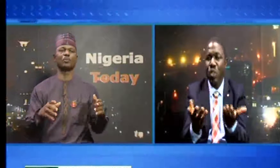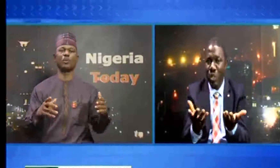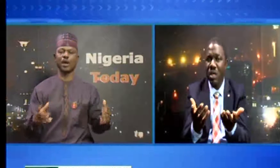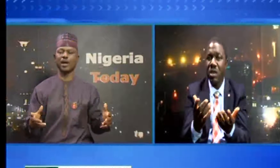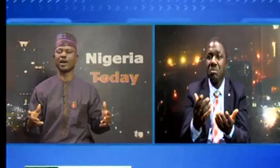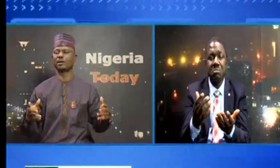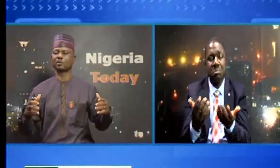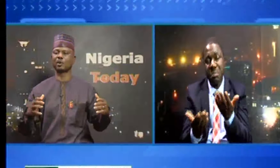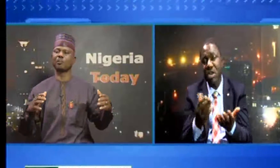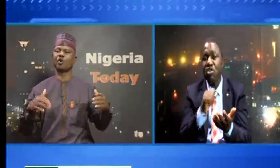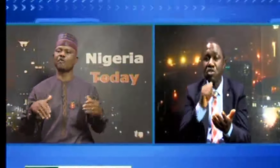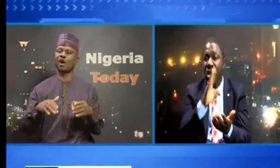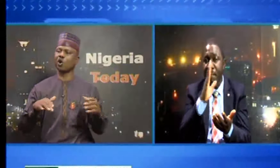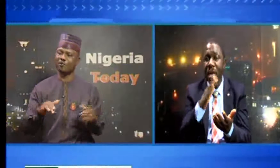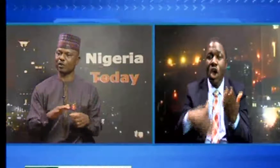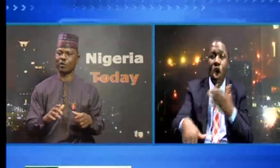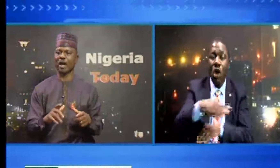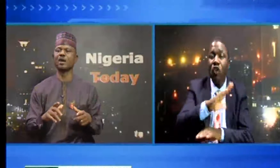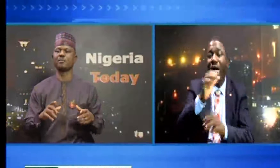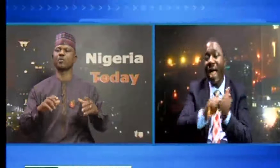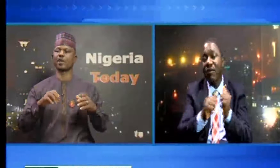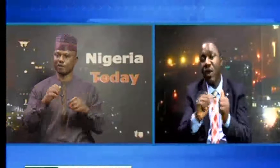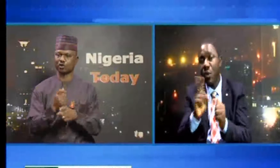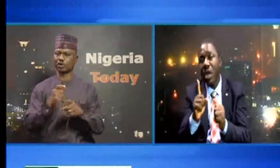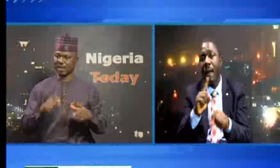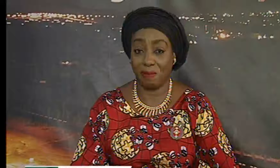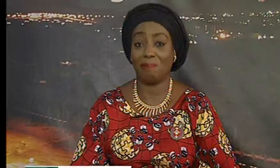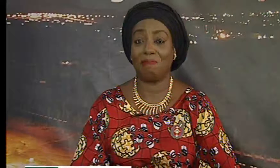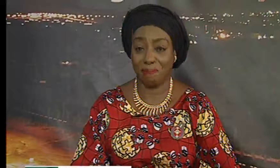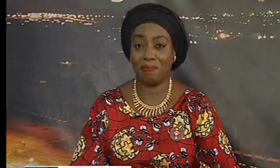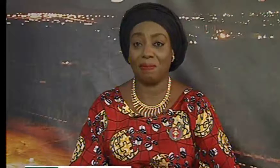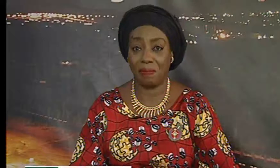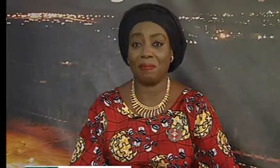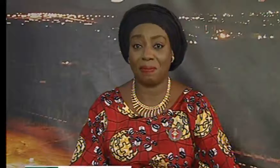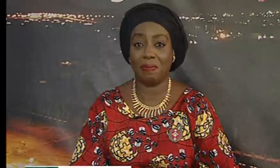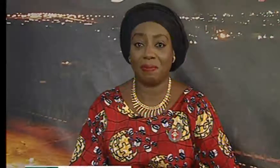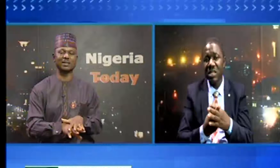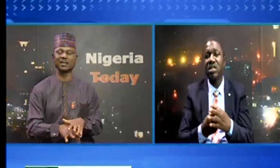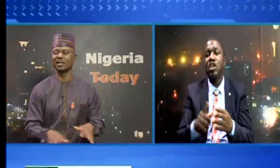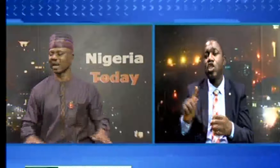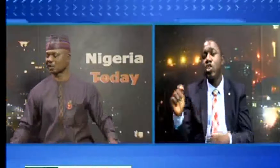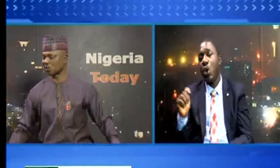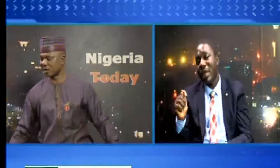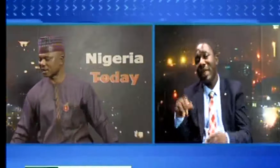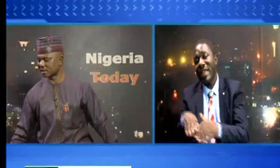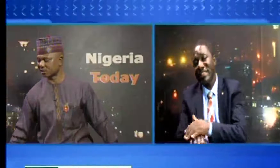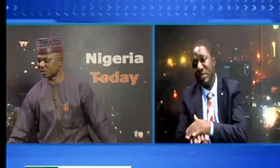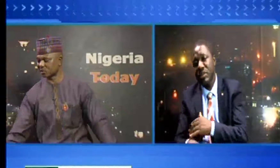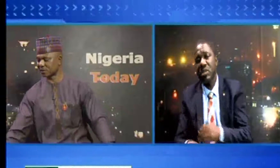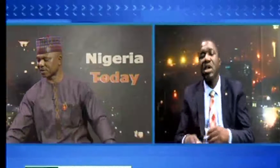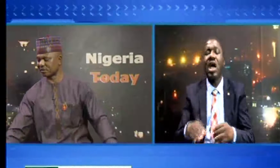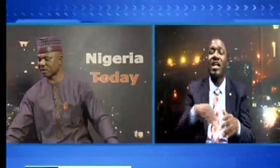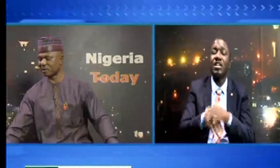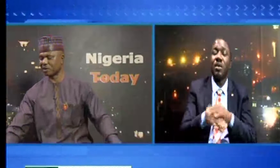may not be well, it may not be covered everywhere, but we have just started now. Toilet accessibility as well as accessibility